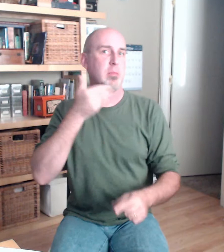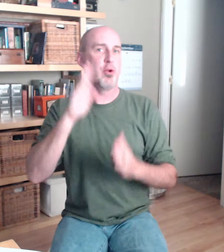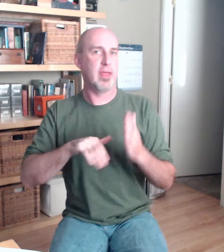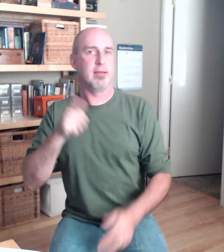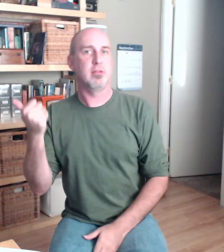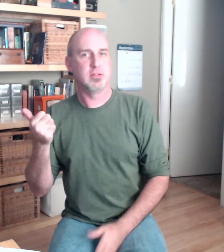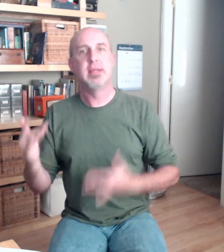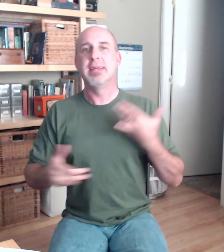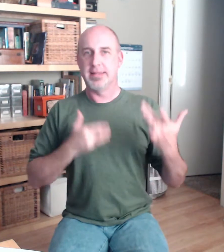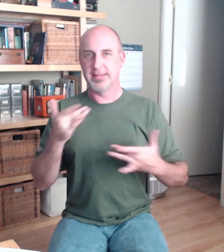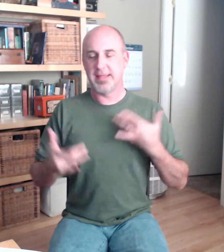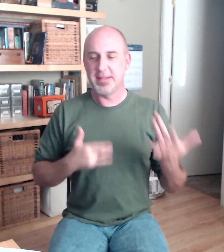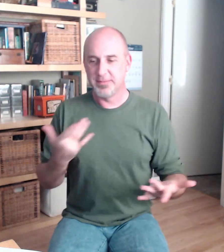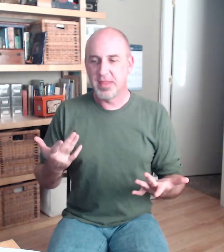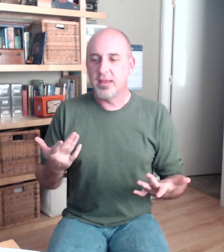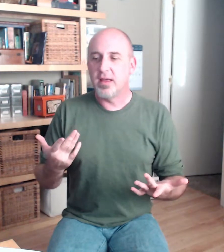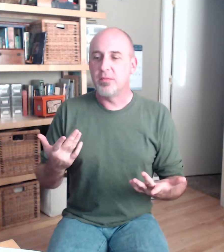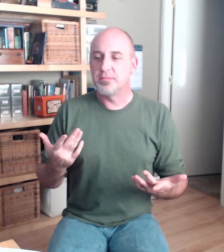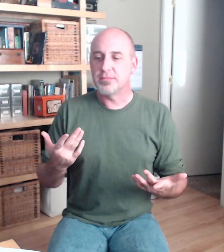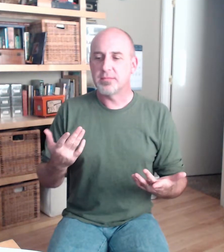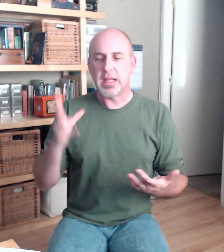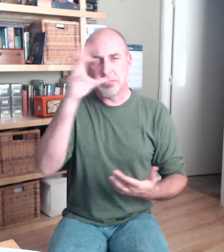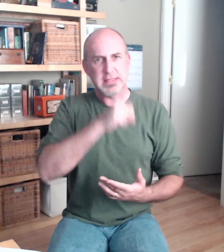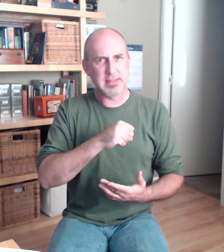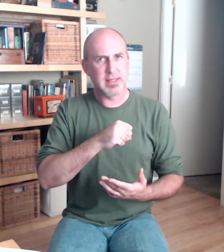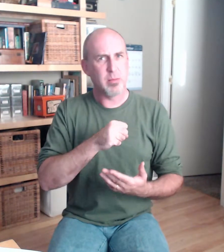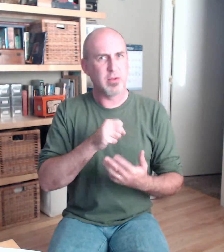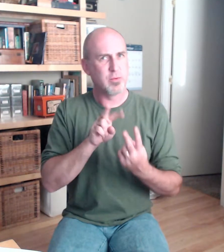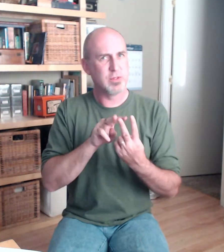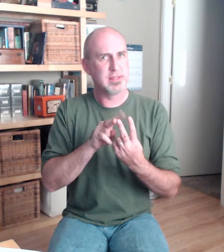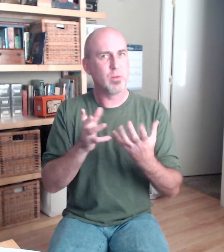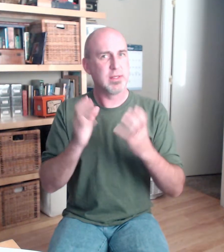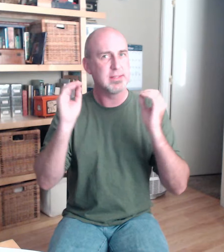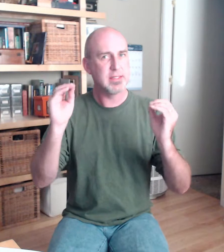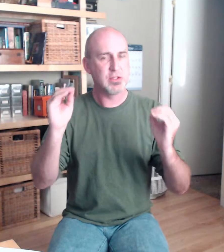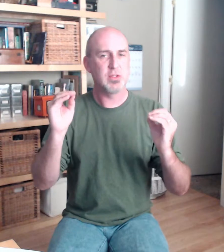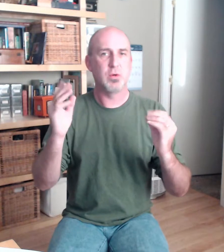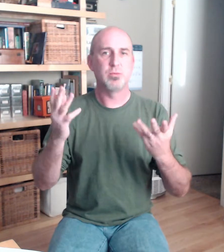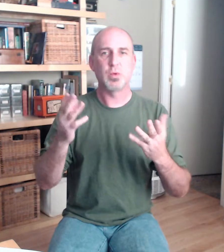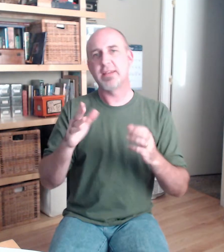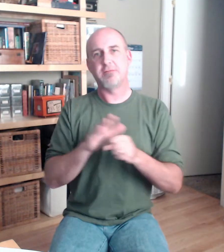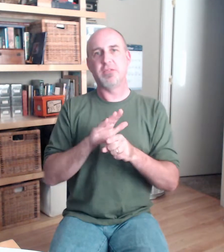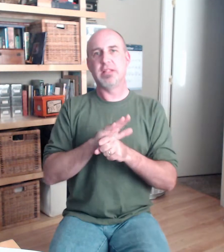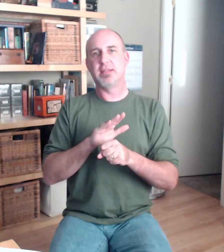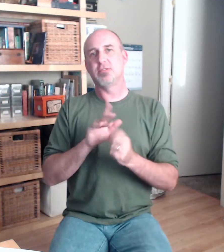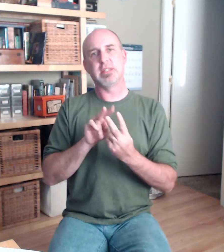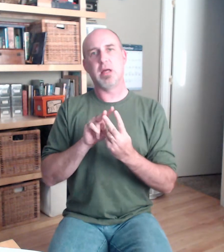better than the others. Excited. And I missed a couple of words that I wanted to teach, so I'll kind of fill in just a couple